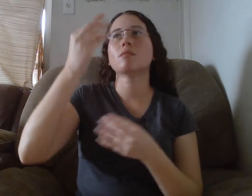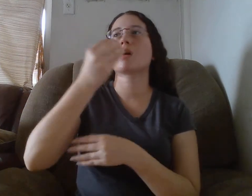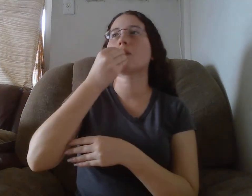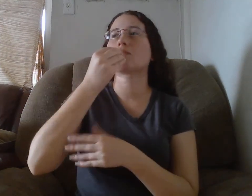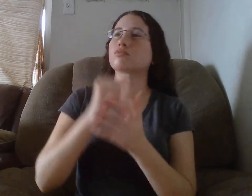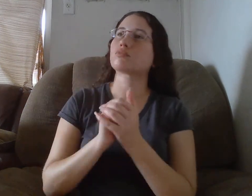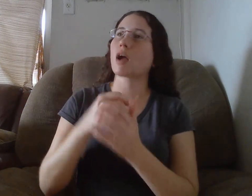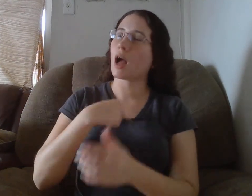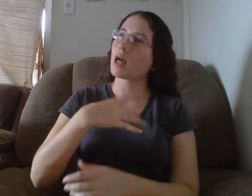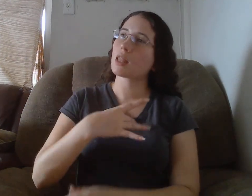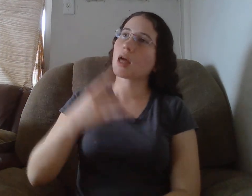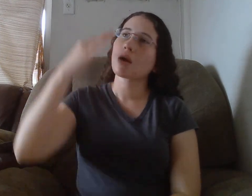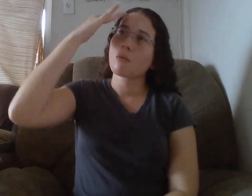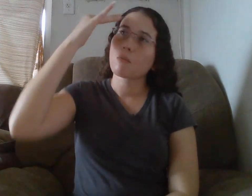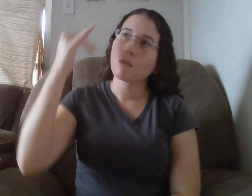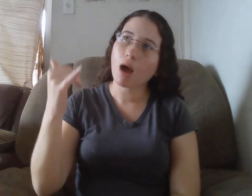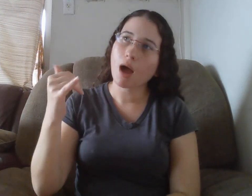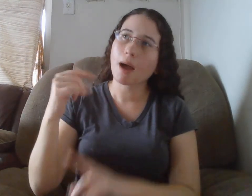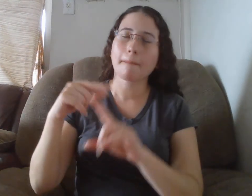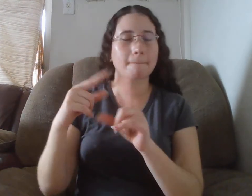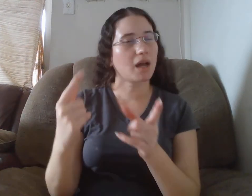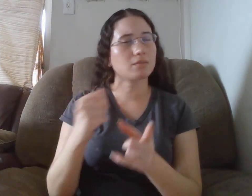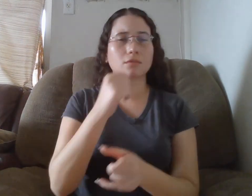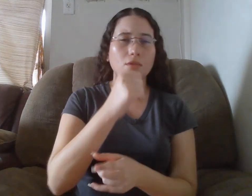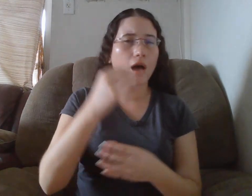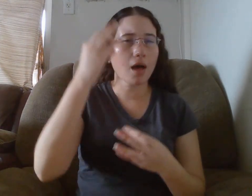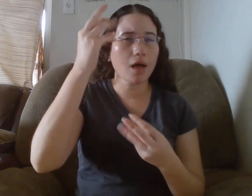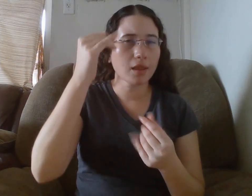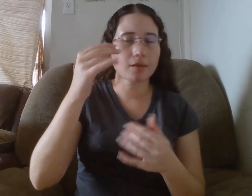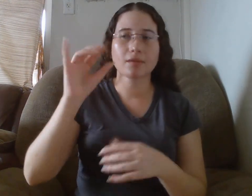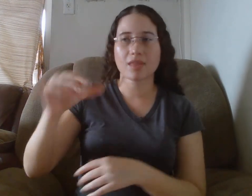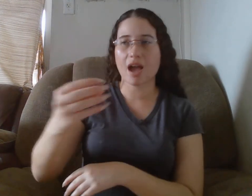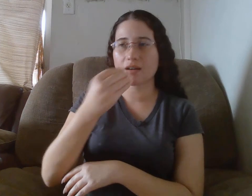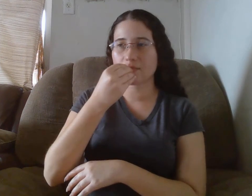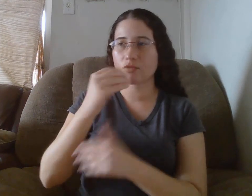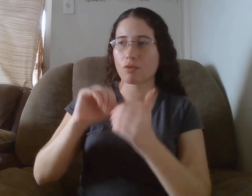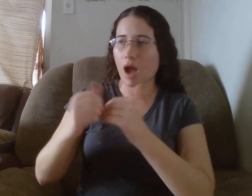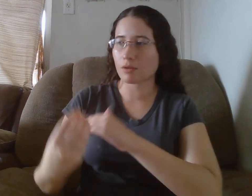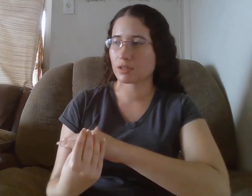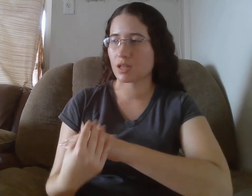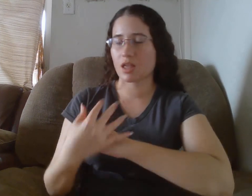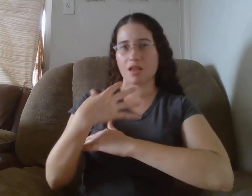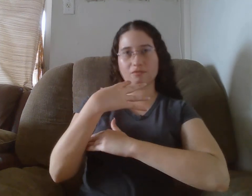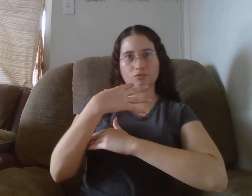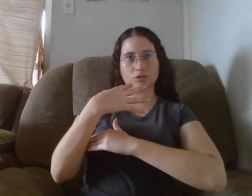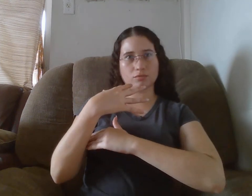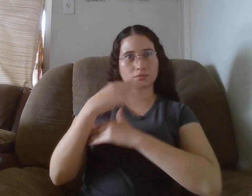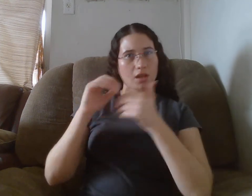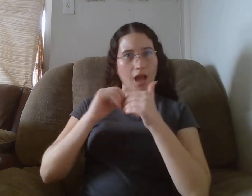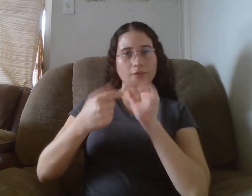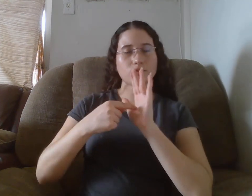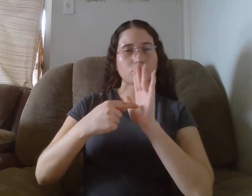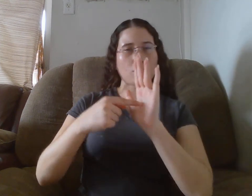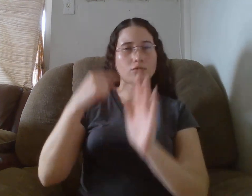we like it. Sometimes we don't think about what that food is doing to us and what it does, what's